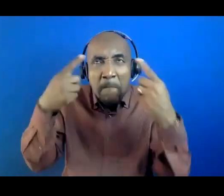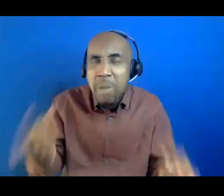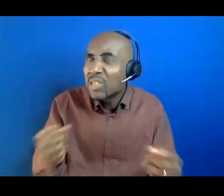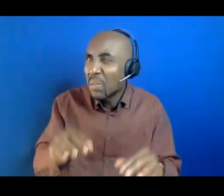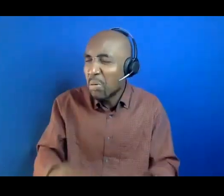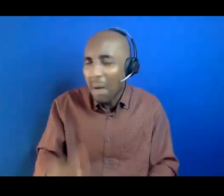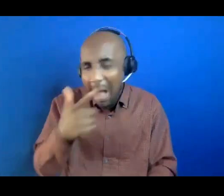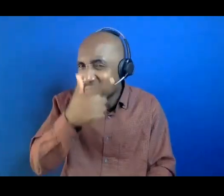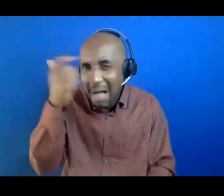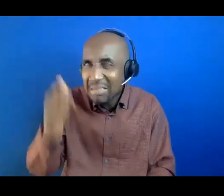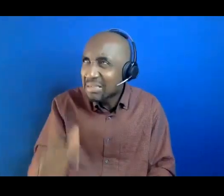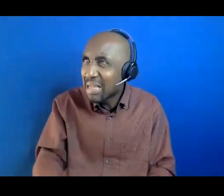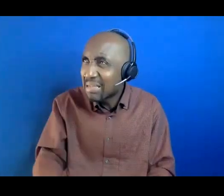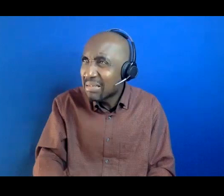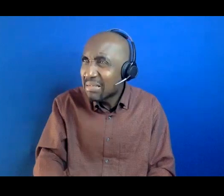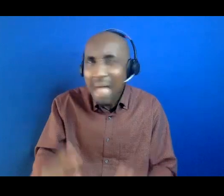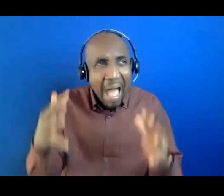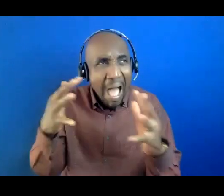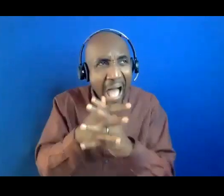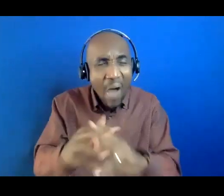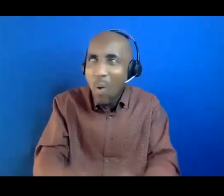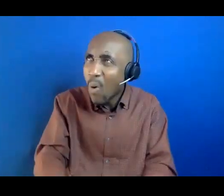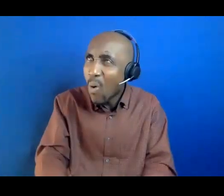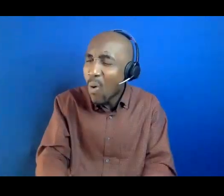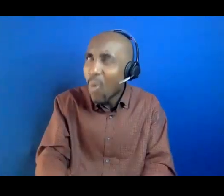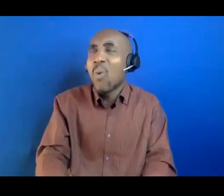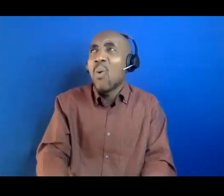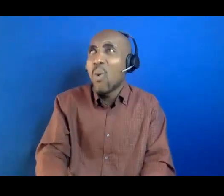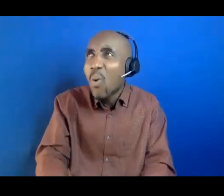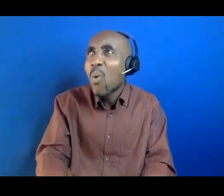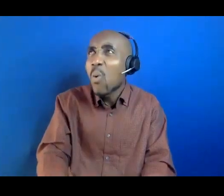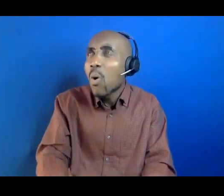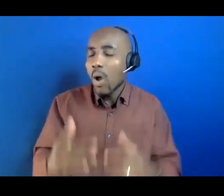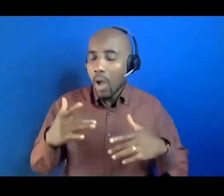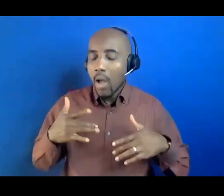make rational sense of this. And in that moment, I felt God say,